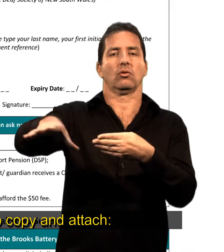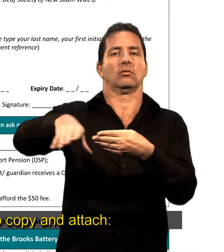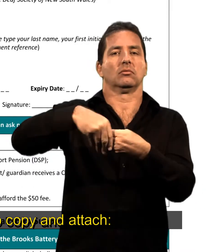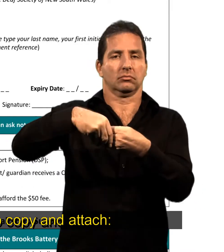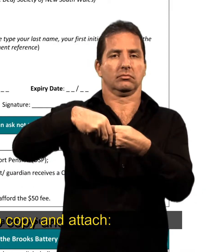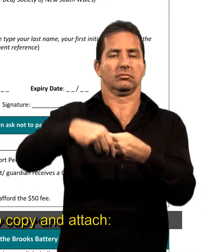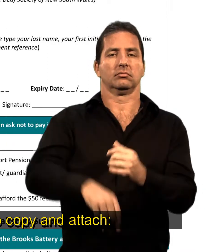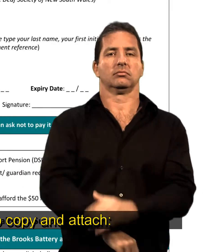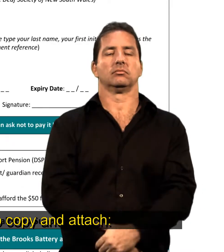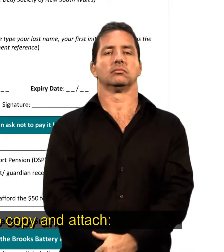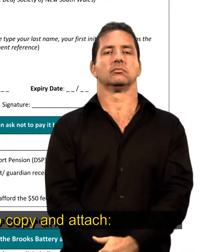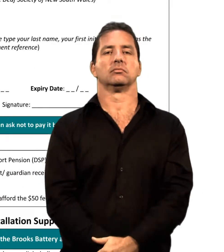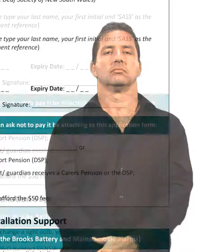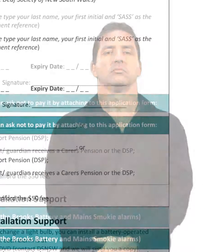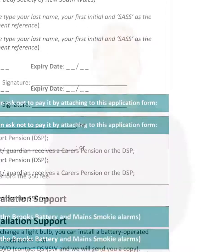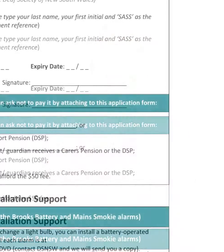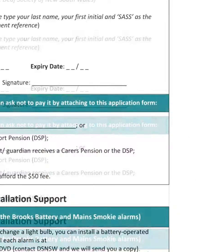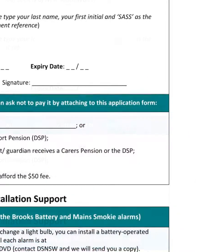need to copy and attach